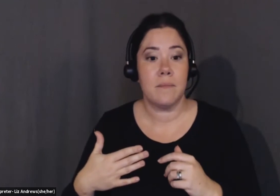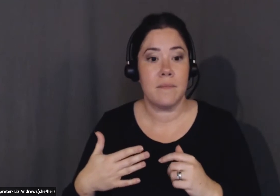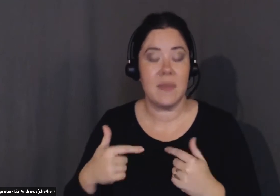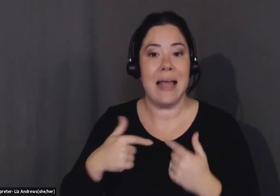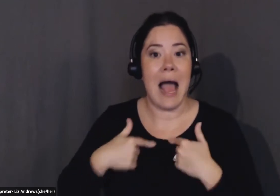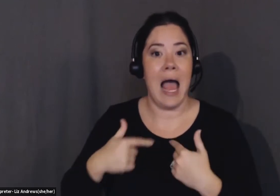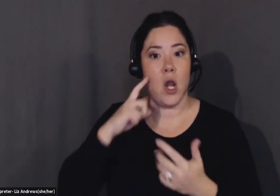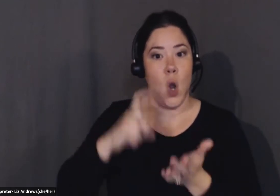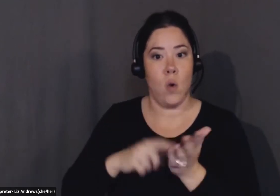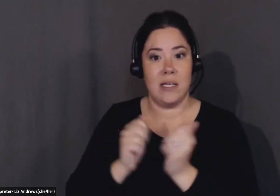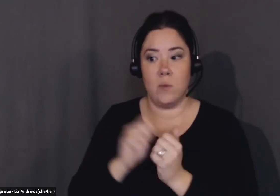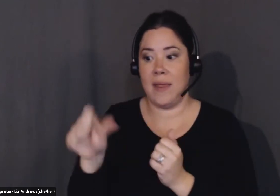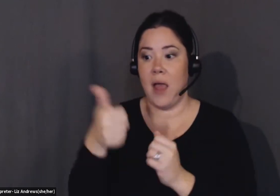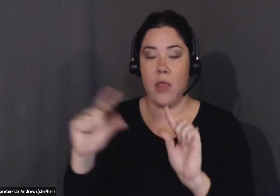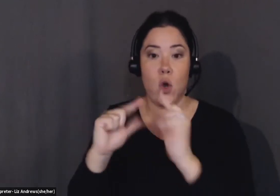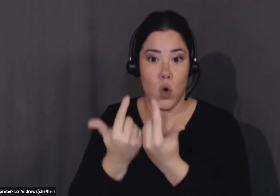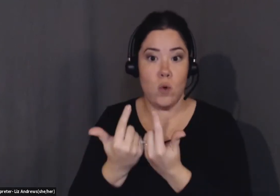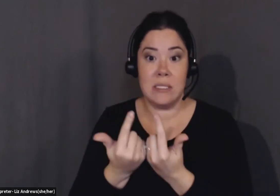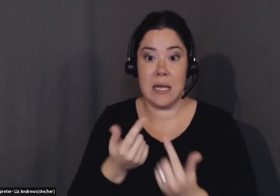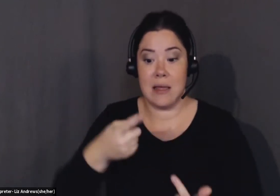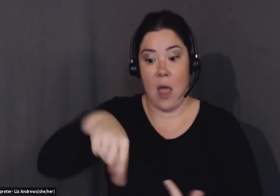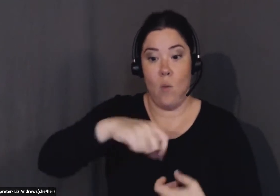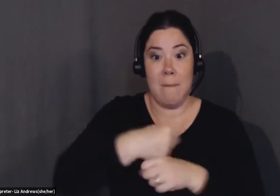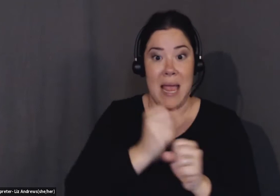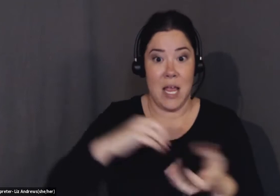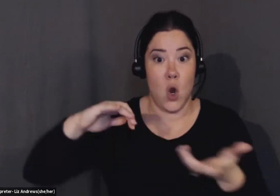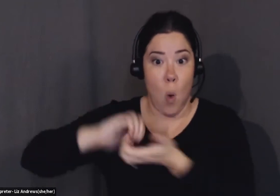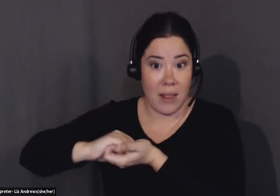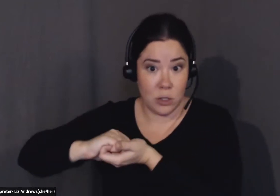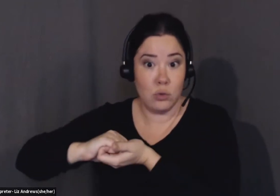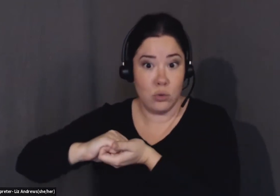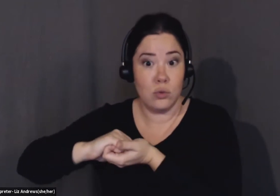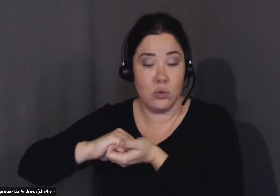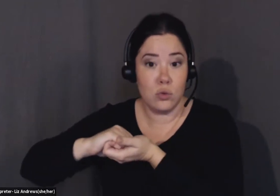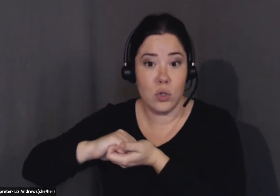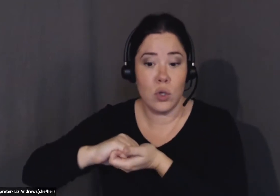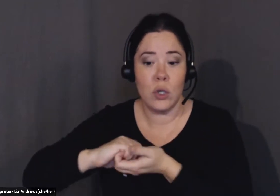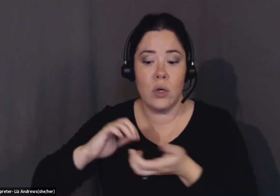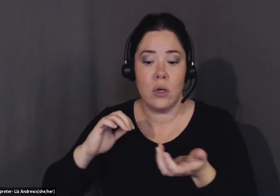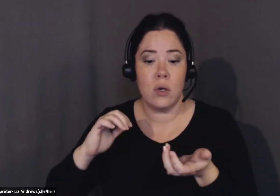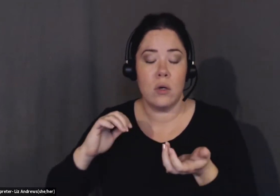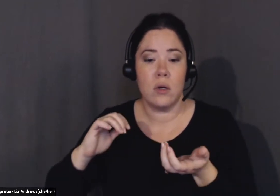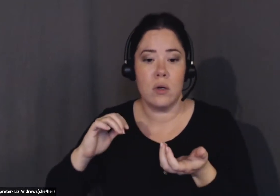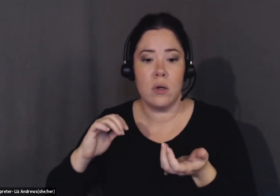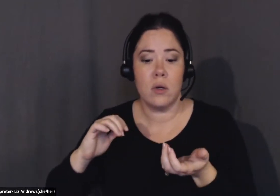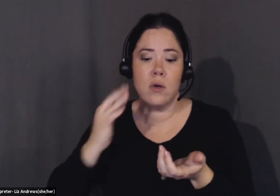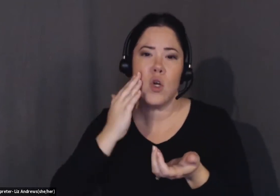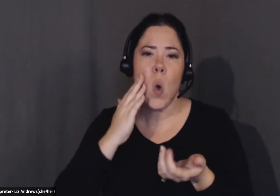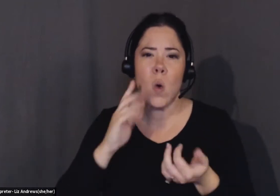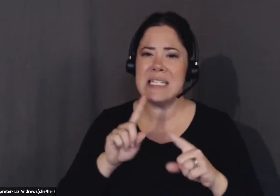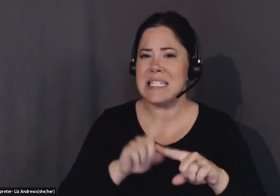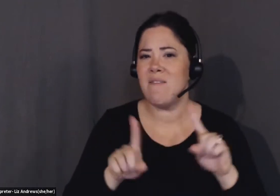groups where we're building coalitions, where you know how different activists